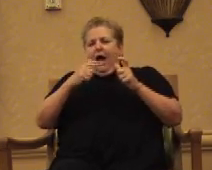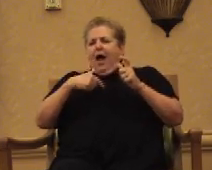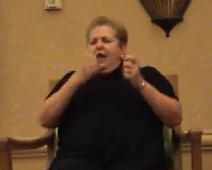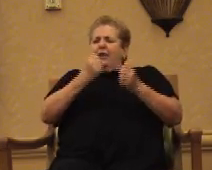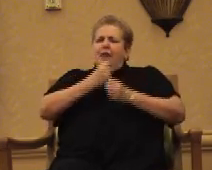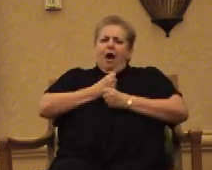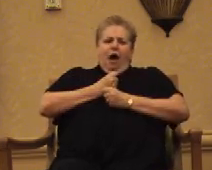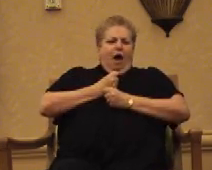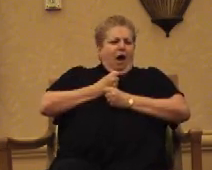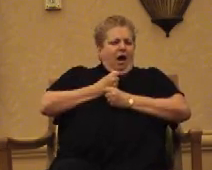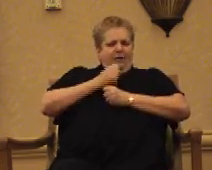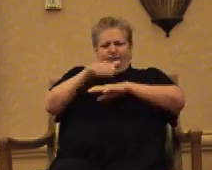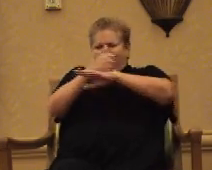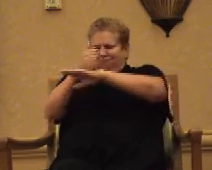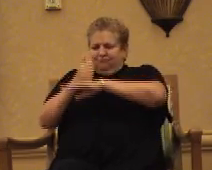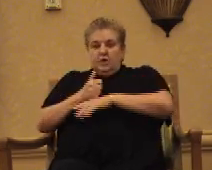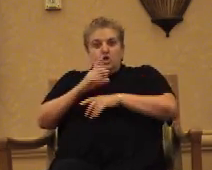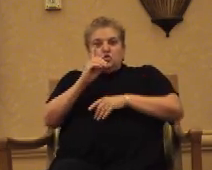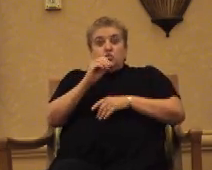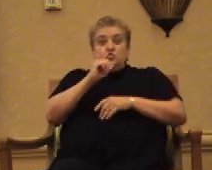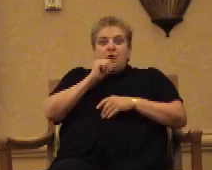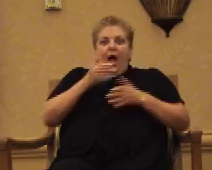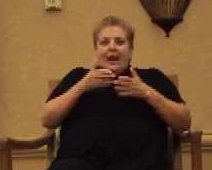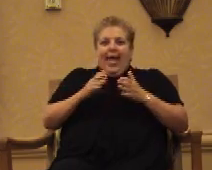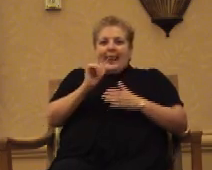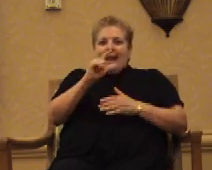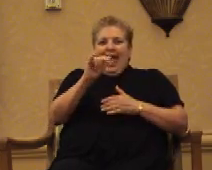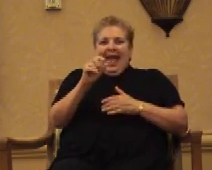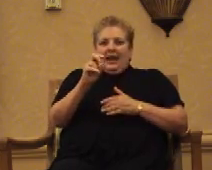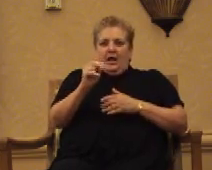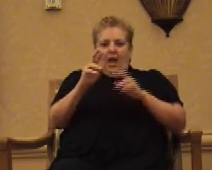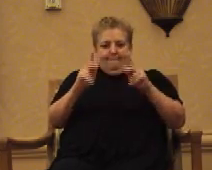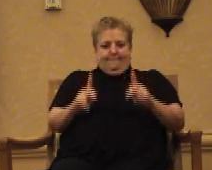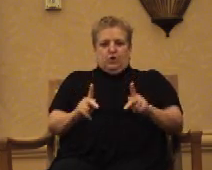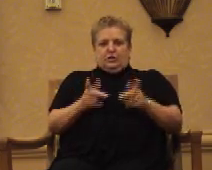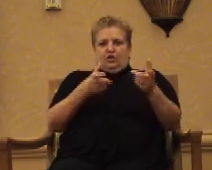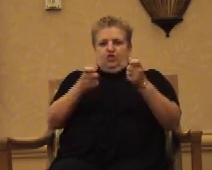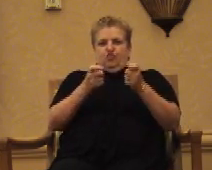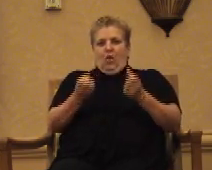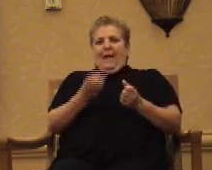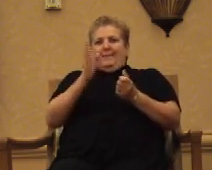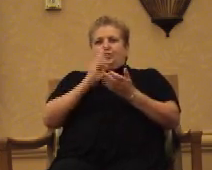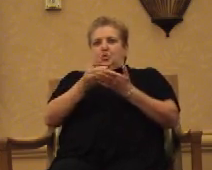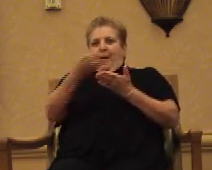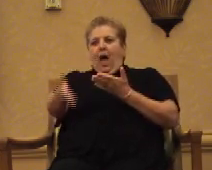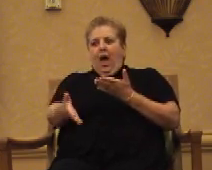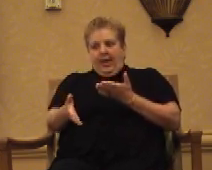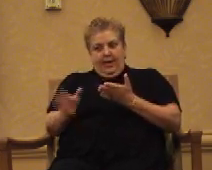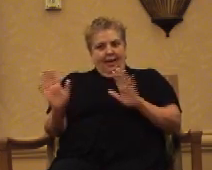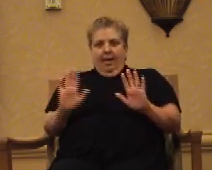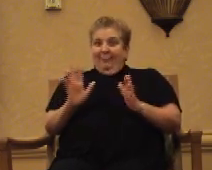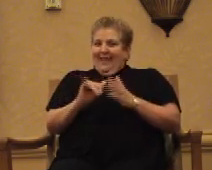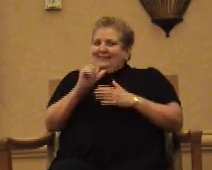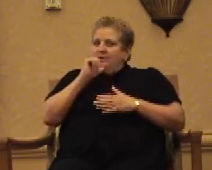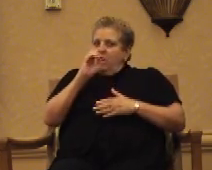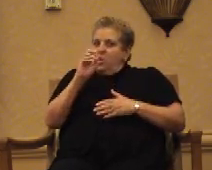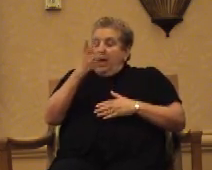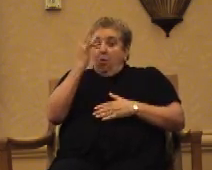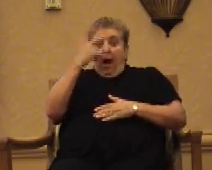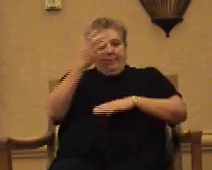do not let an Al-Anon control supply. They run out and they don't even notice. That's not okay with me. So I